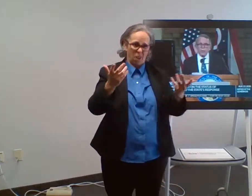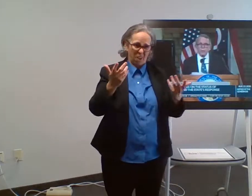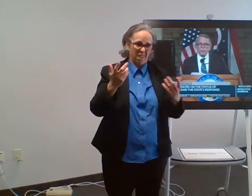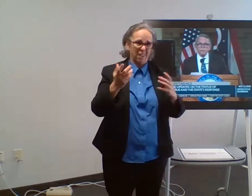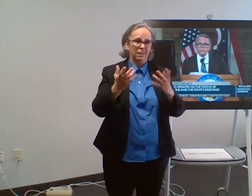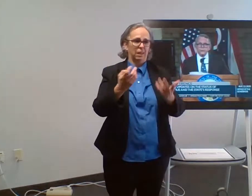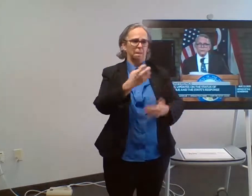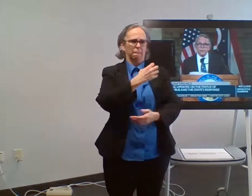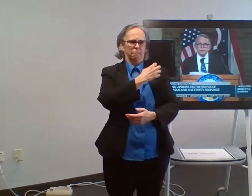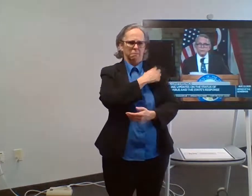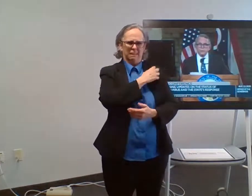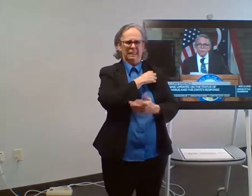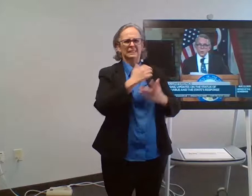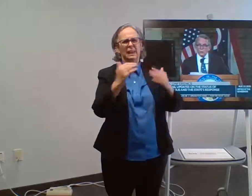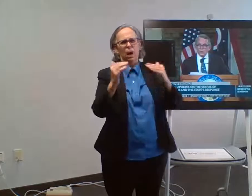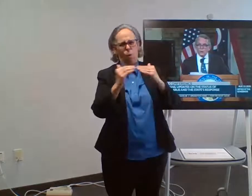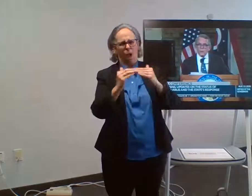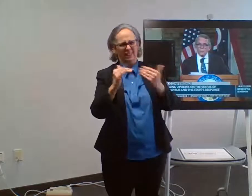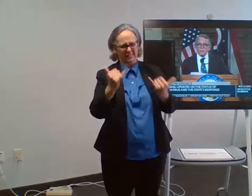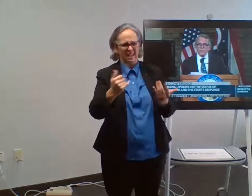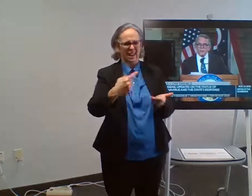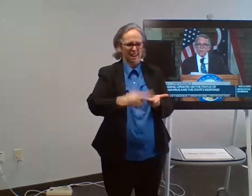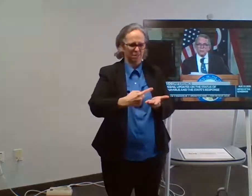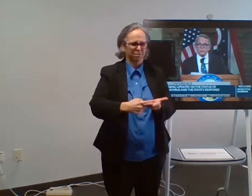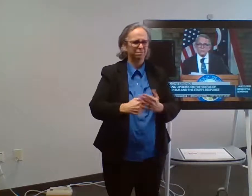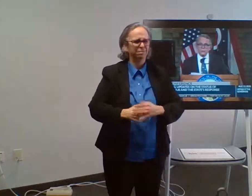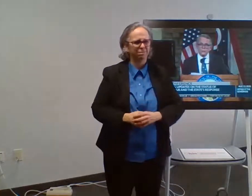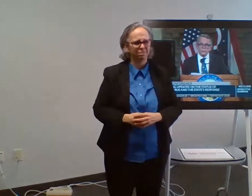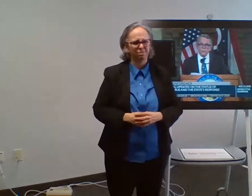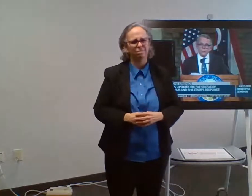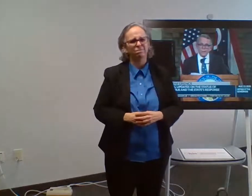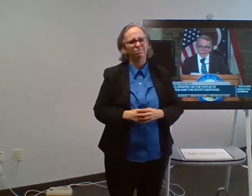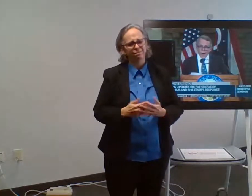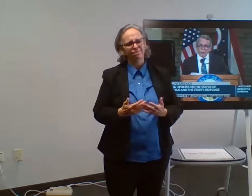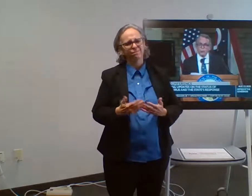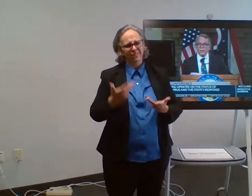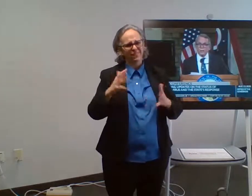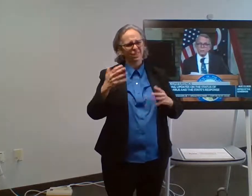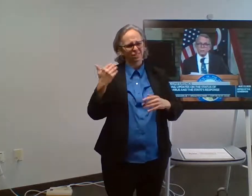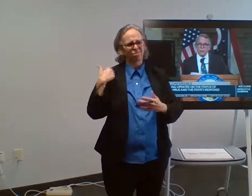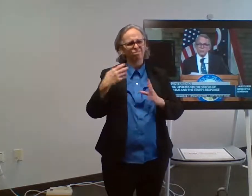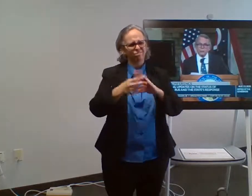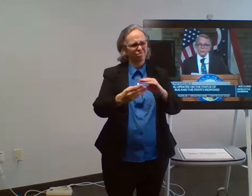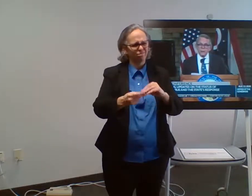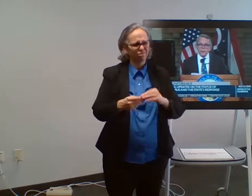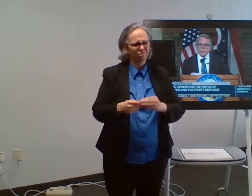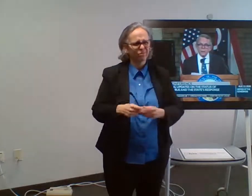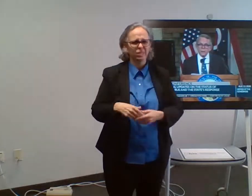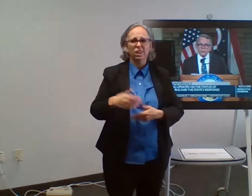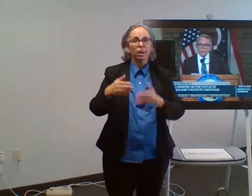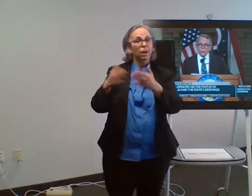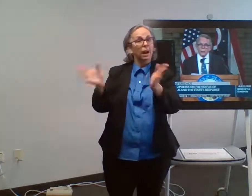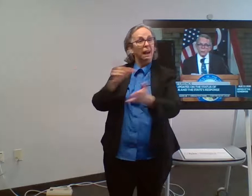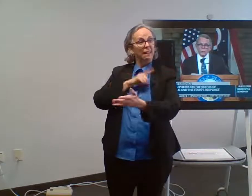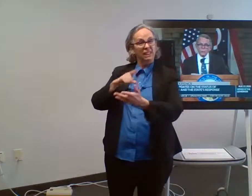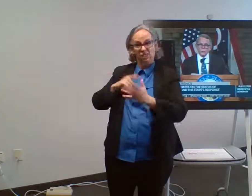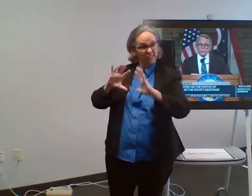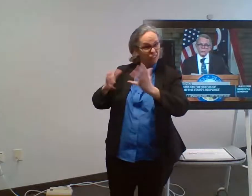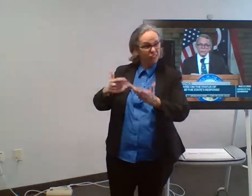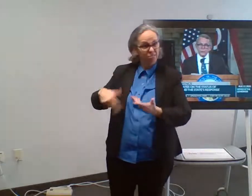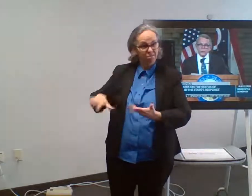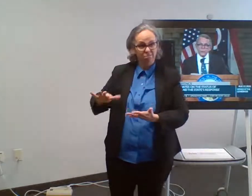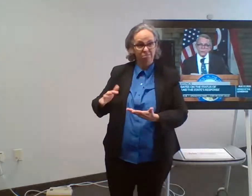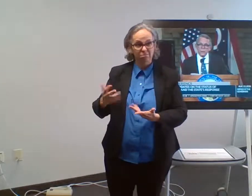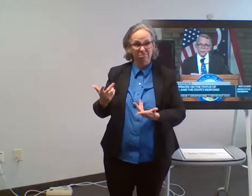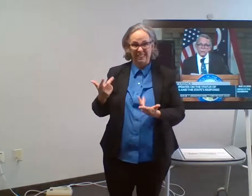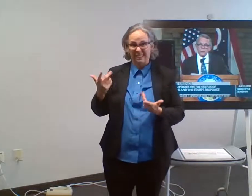program, press conference, and talked about that. We have laid out to the General Assembly a comprehensive plan that will work, that will make